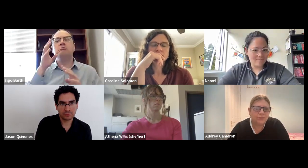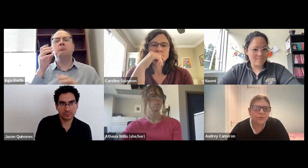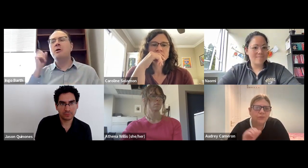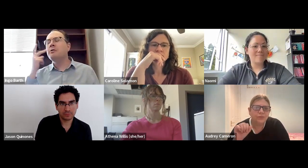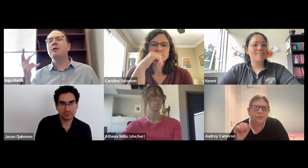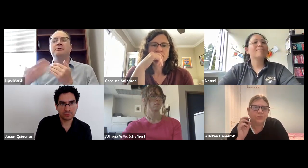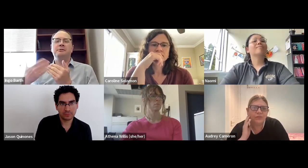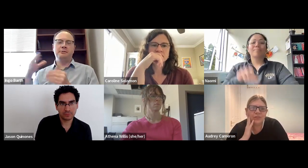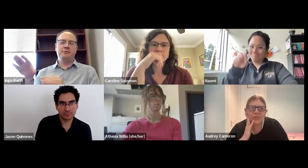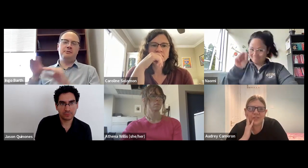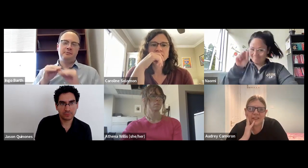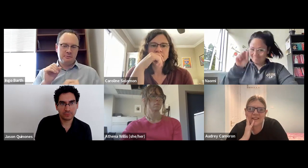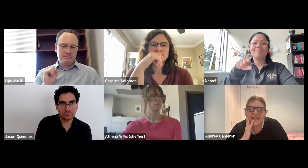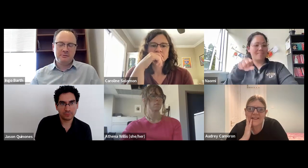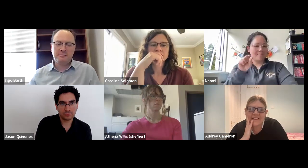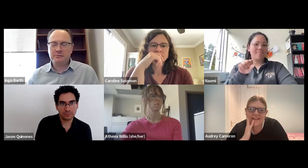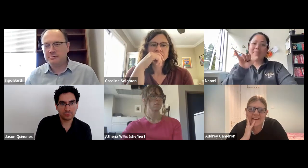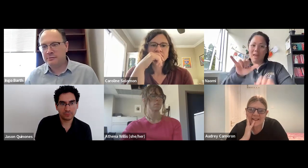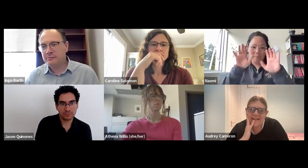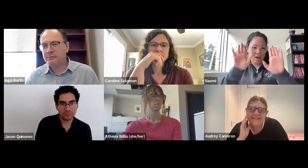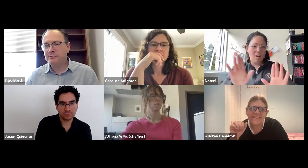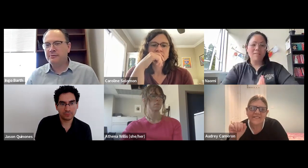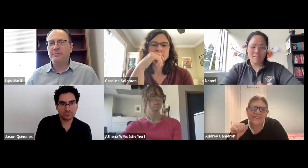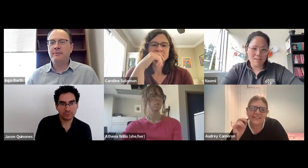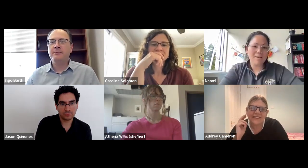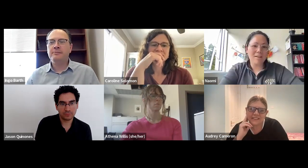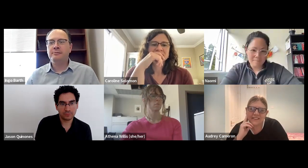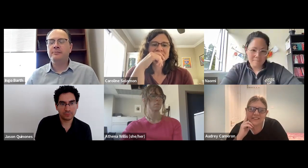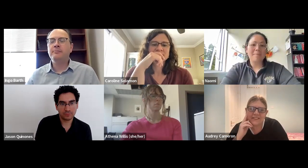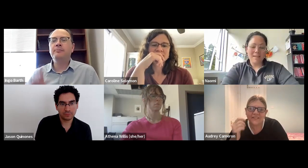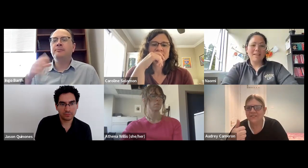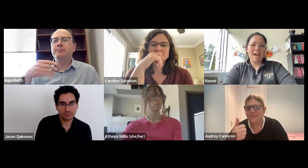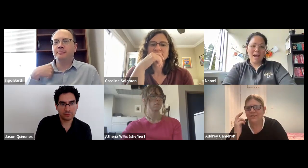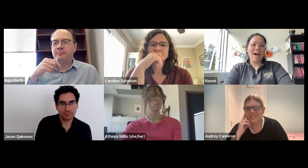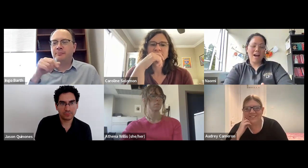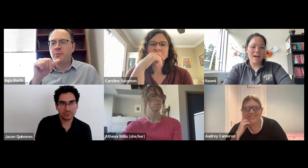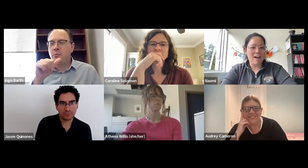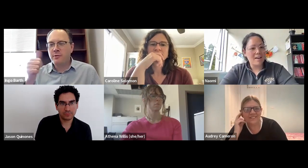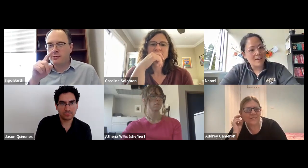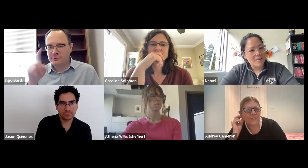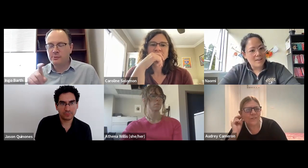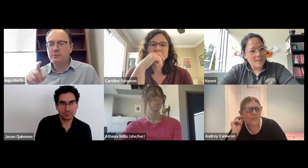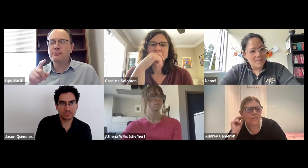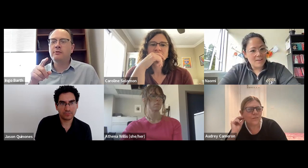use? And then, you know, sometimes they can adopt what is being used elsewhere. That would be awesome.